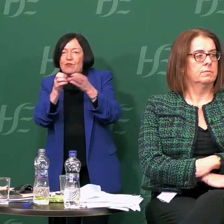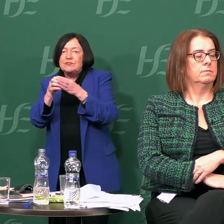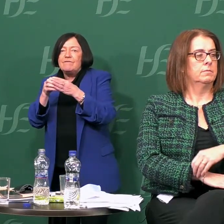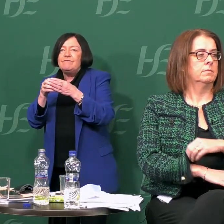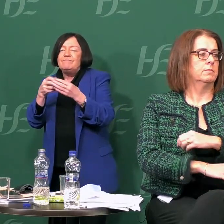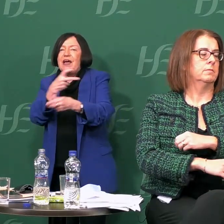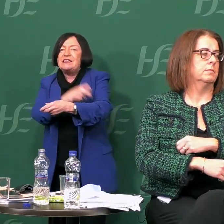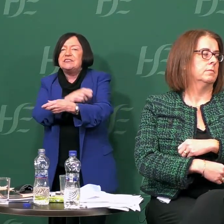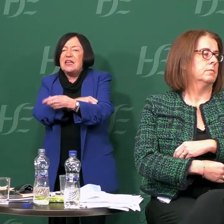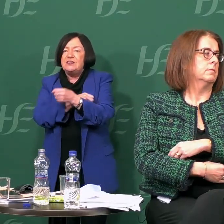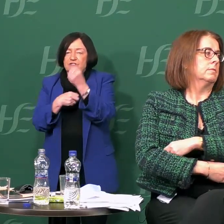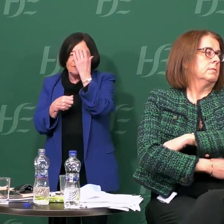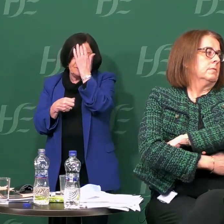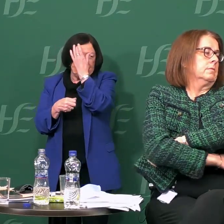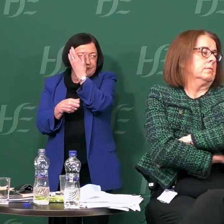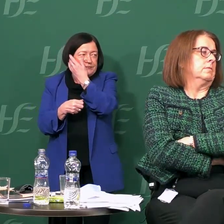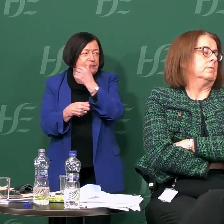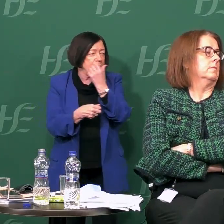vaccination?